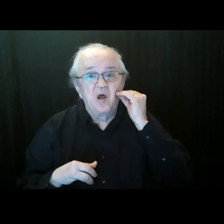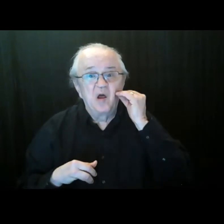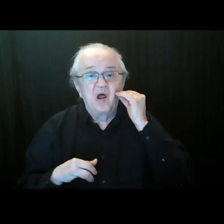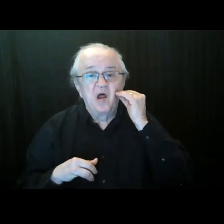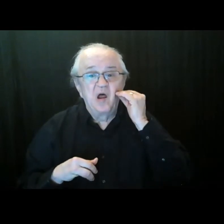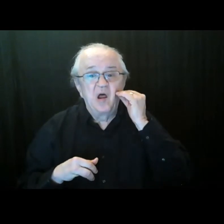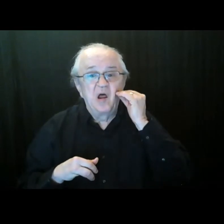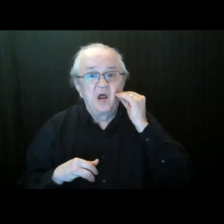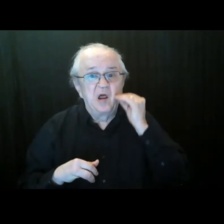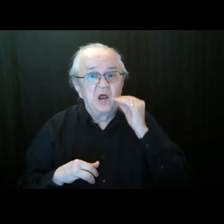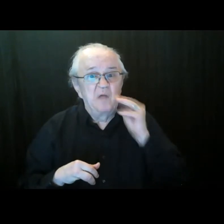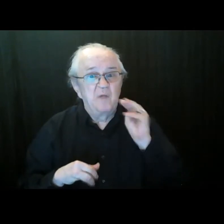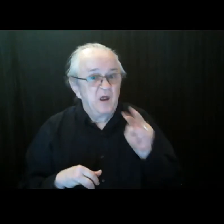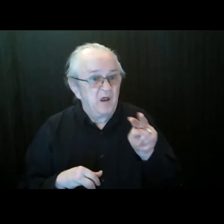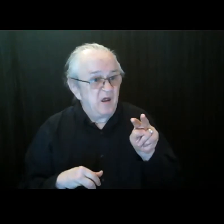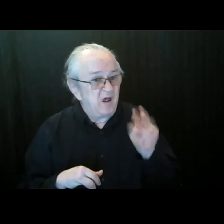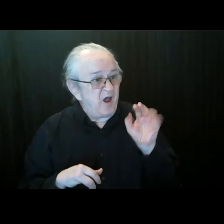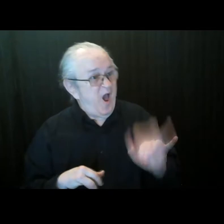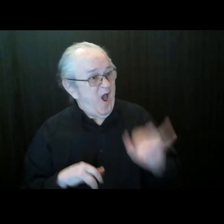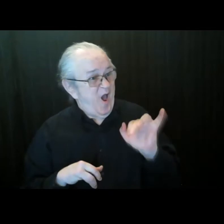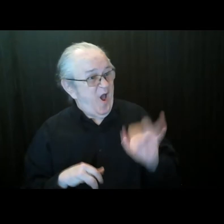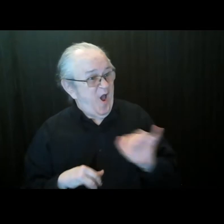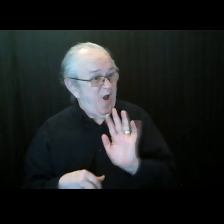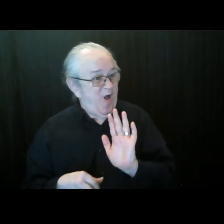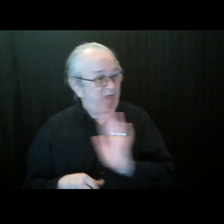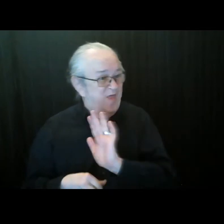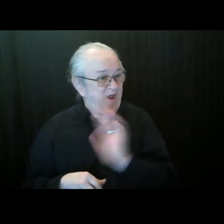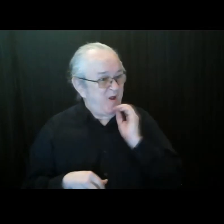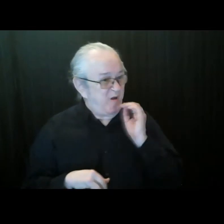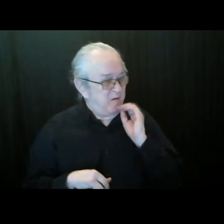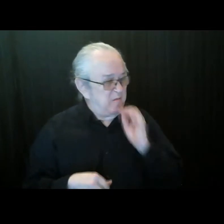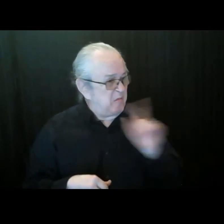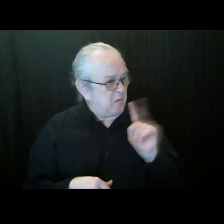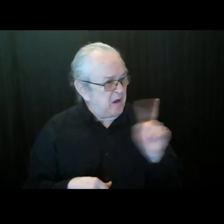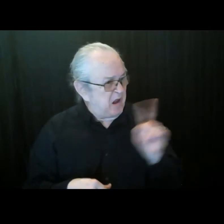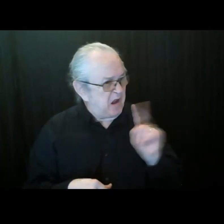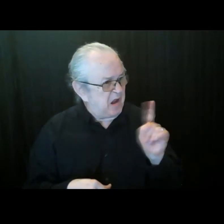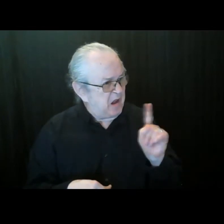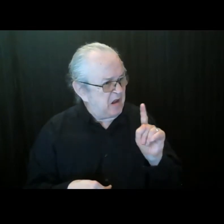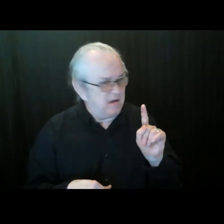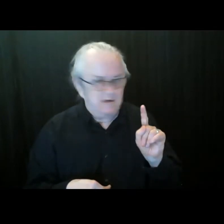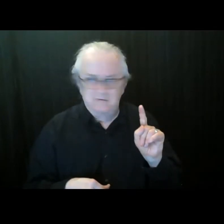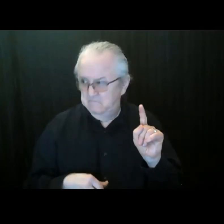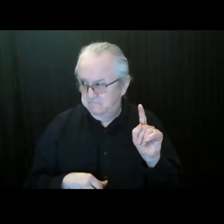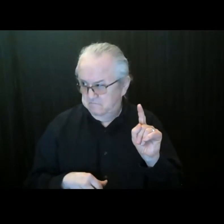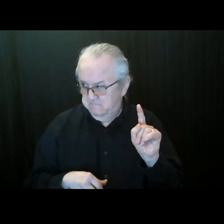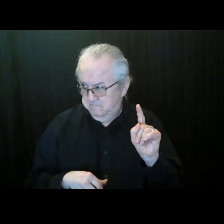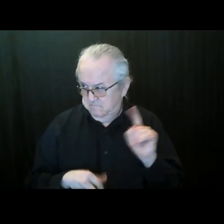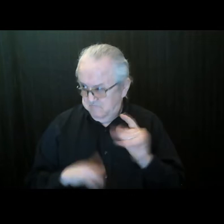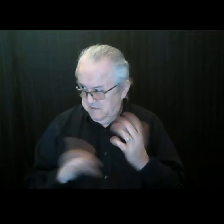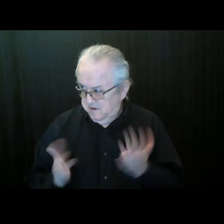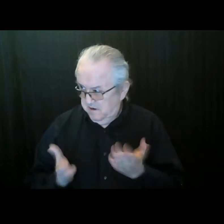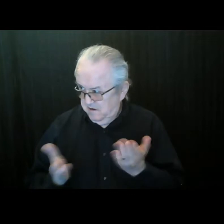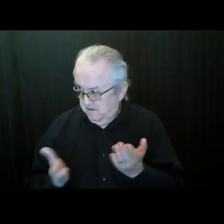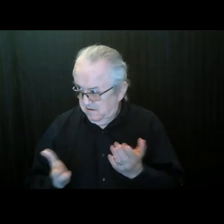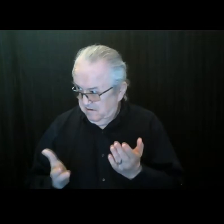Ha! Oh, to their home, Michael said. And where is that? Why, it's here, sir.